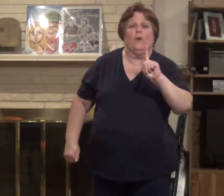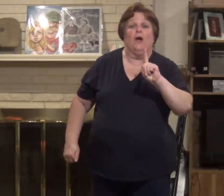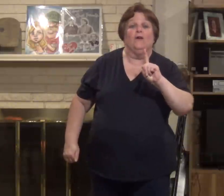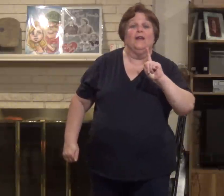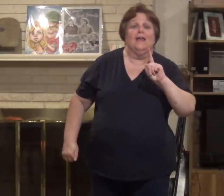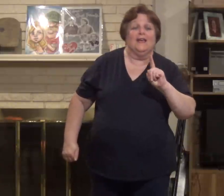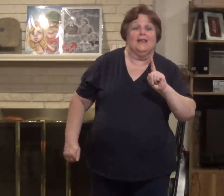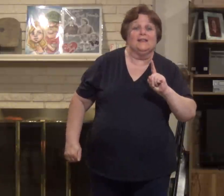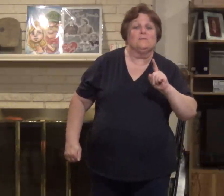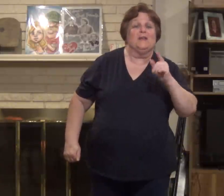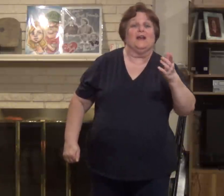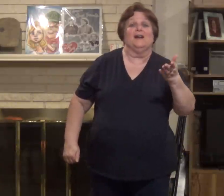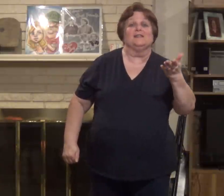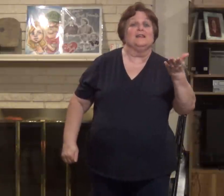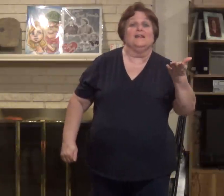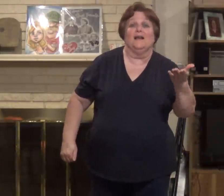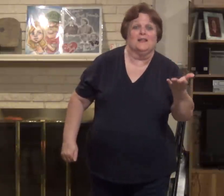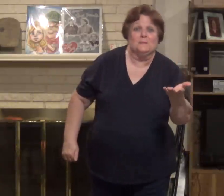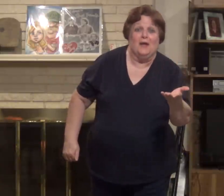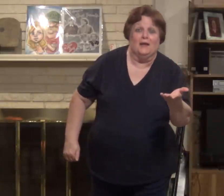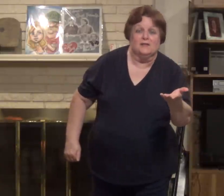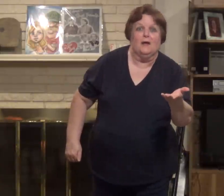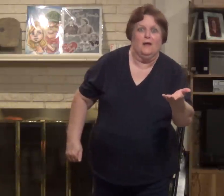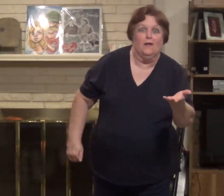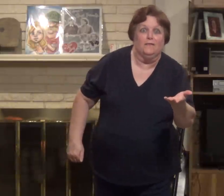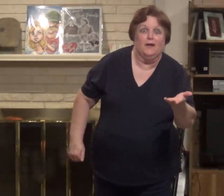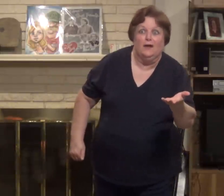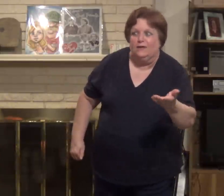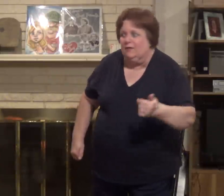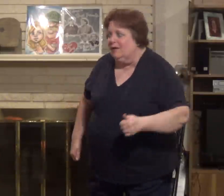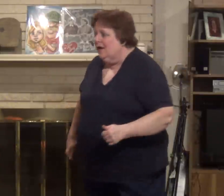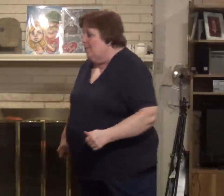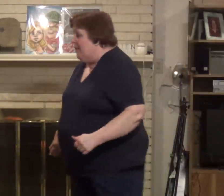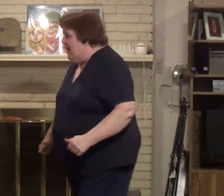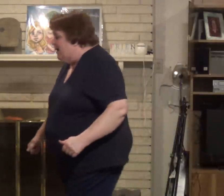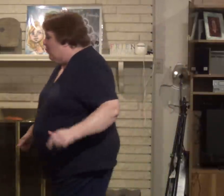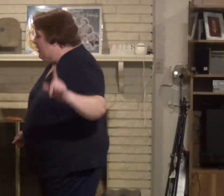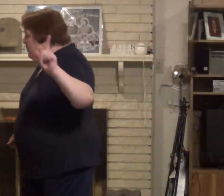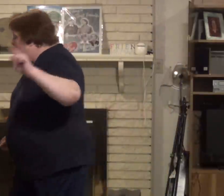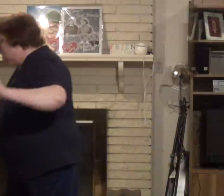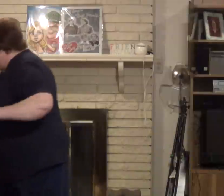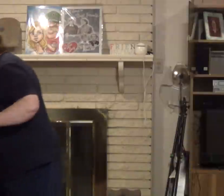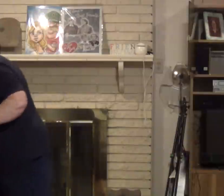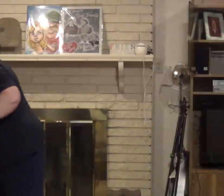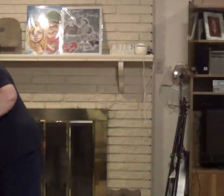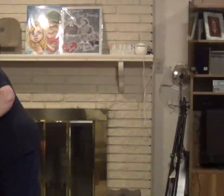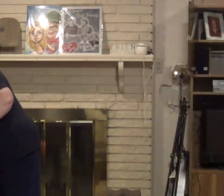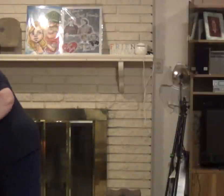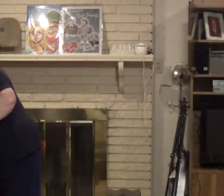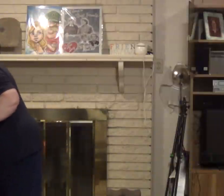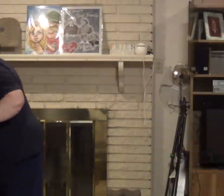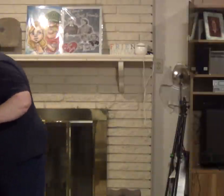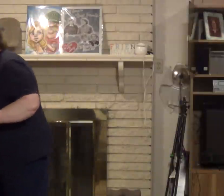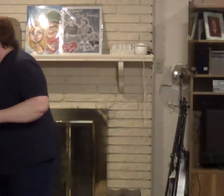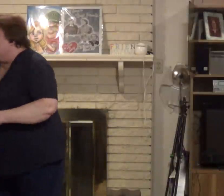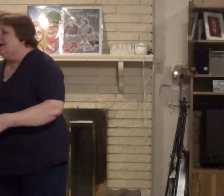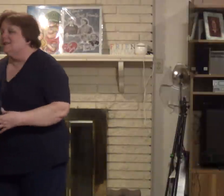well, is because, let's be honest, I love to eat. But one of the reasons why I used to do well is I